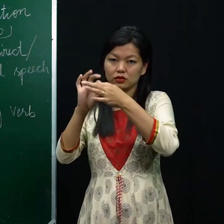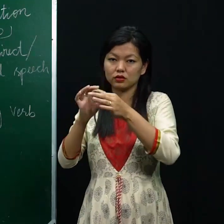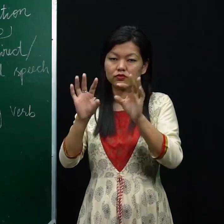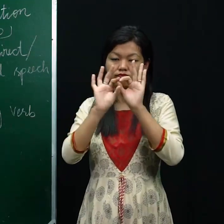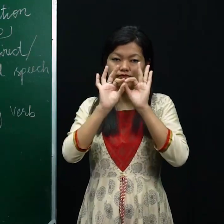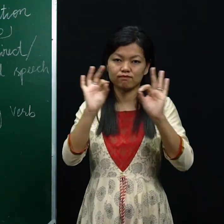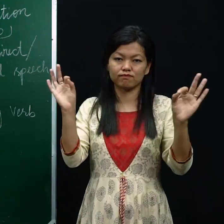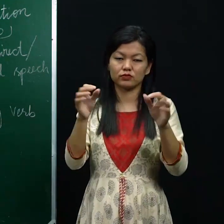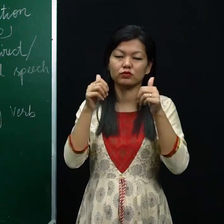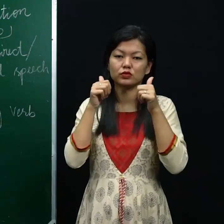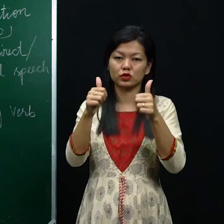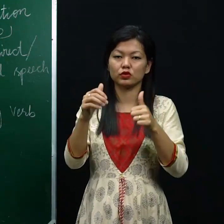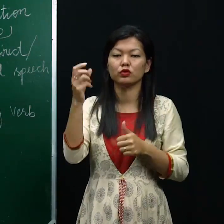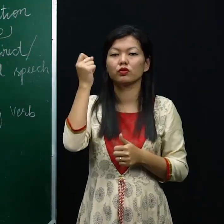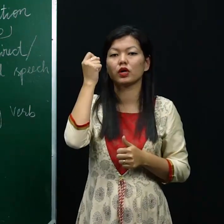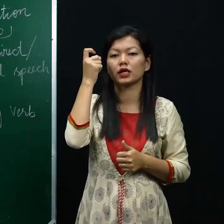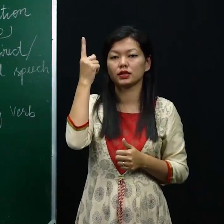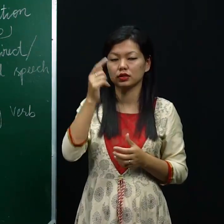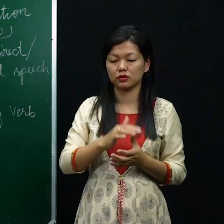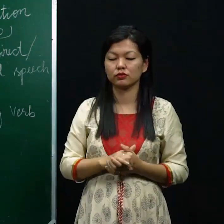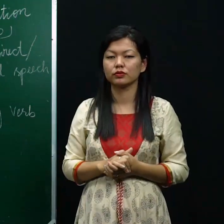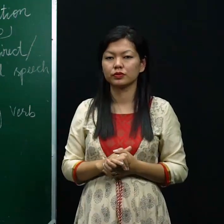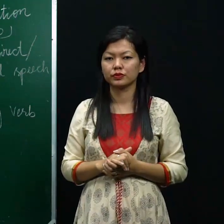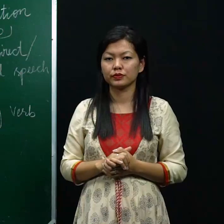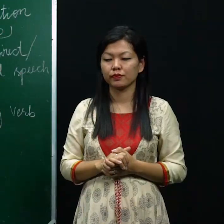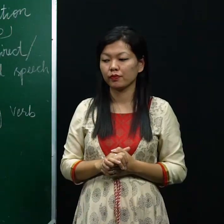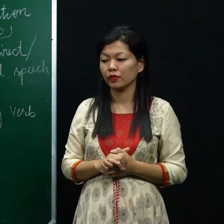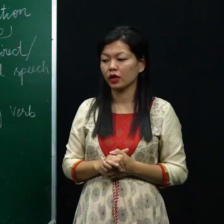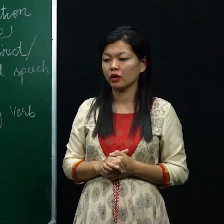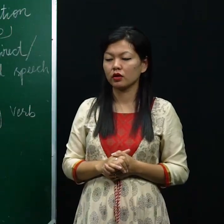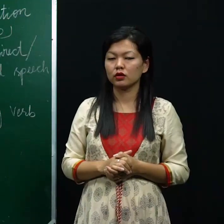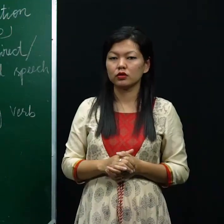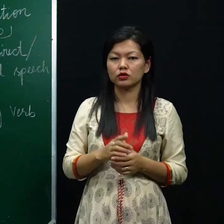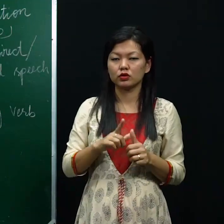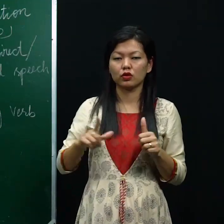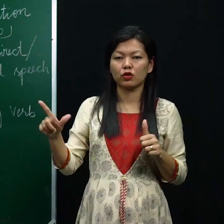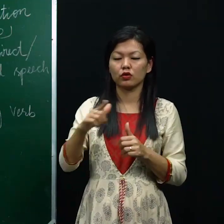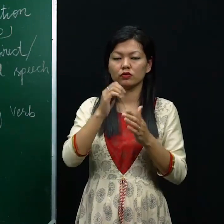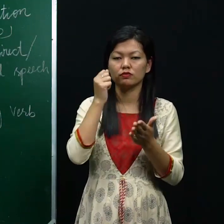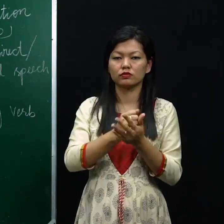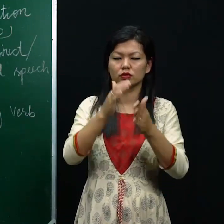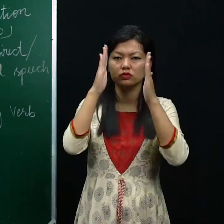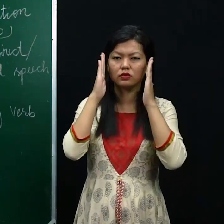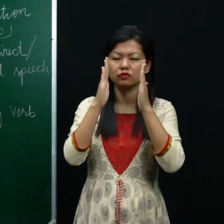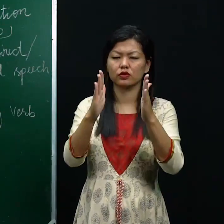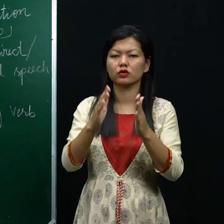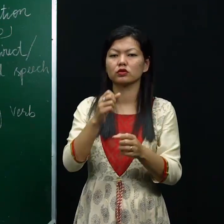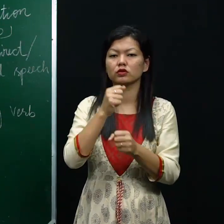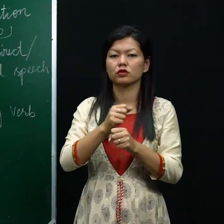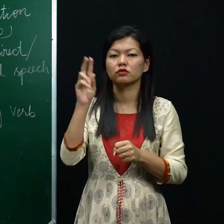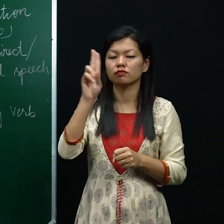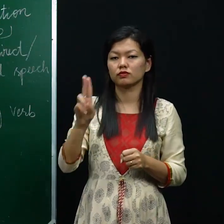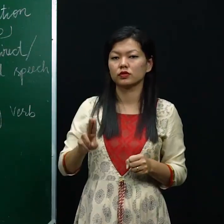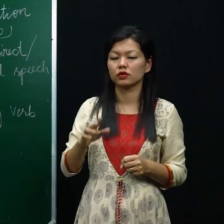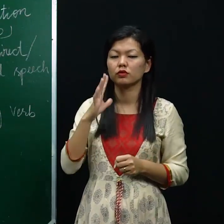also makes easier for the listeners to understand. And that is the reason why you have to pay attention to the small items that I'm teaching